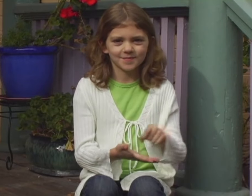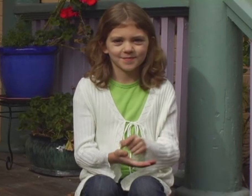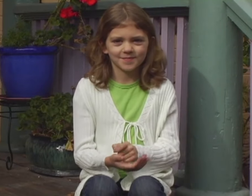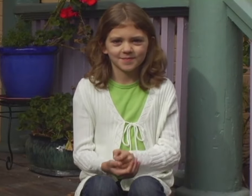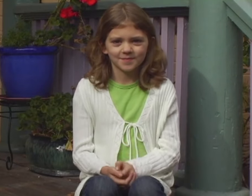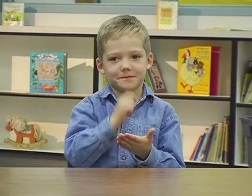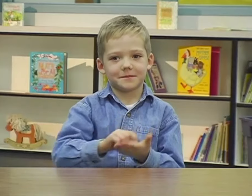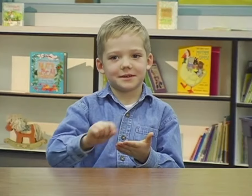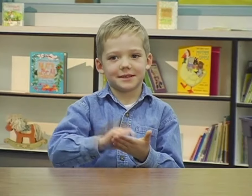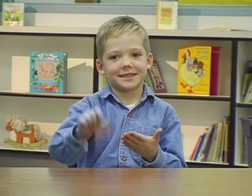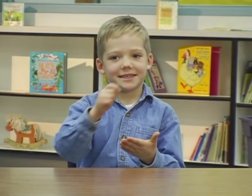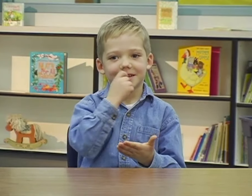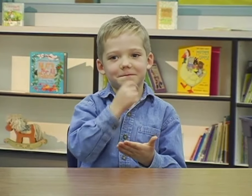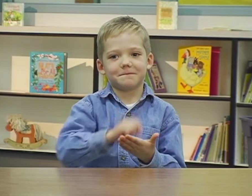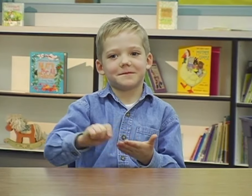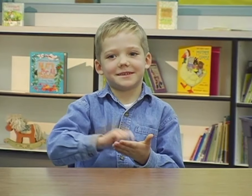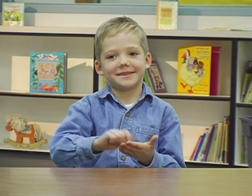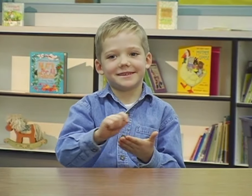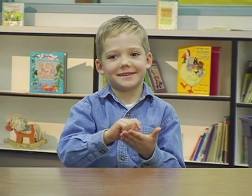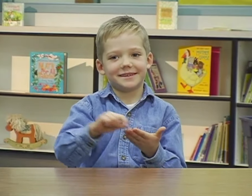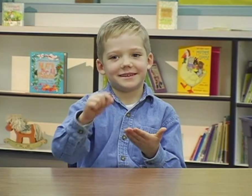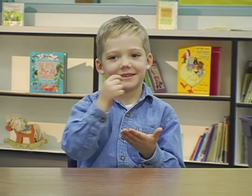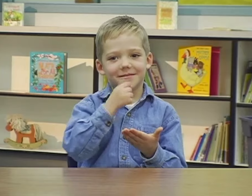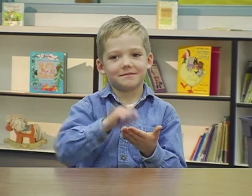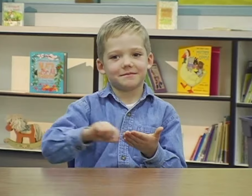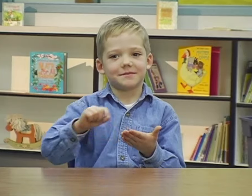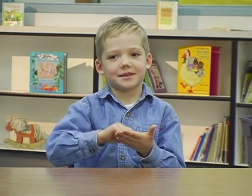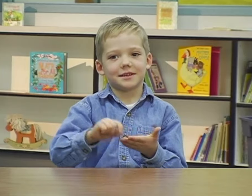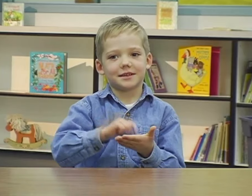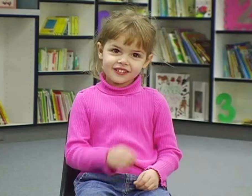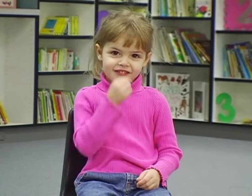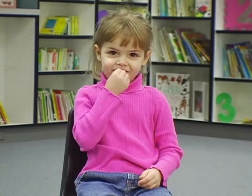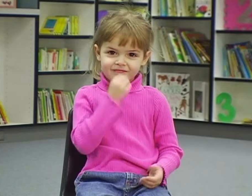Pencil. Touch your mouth and write.